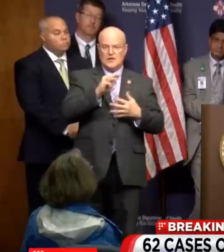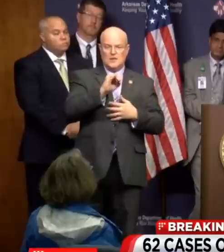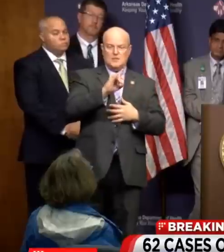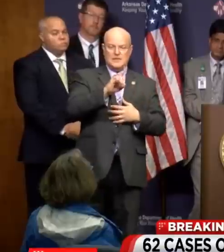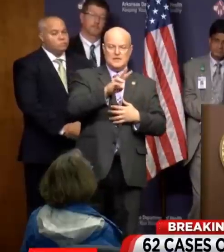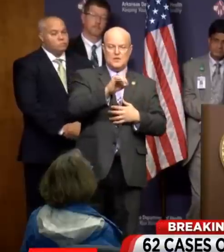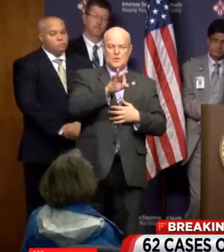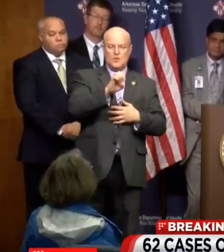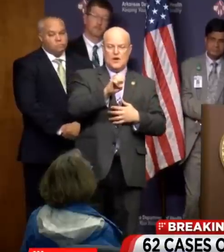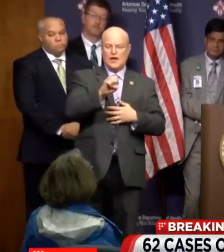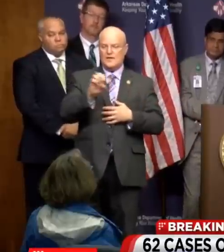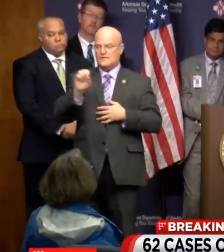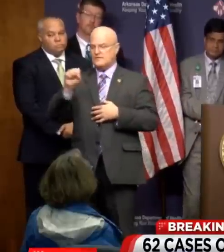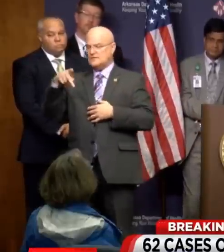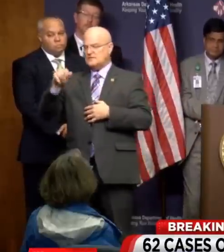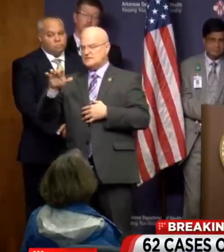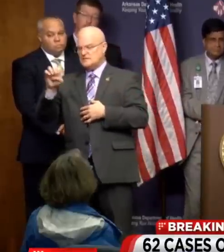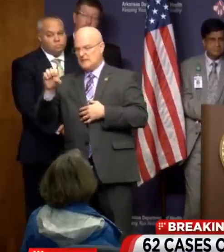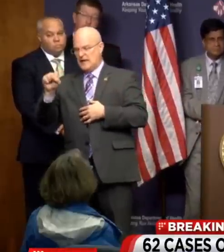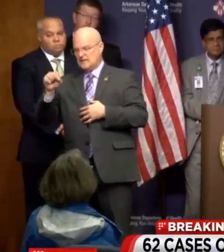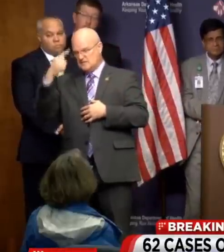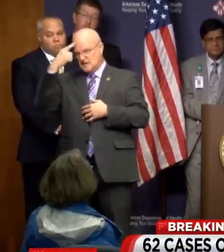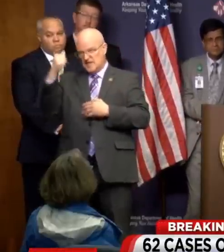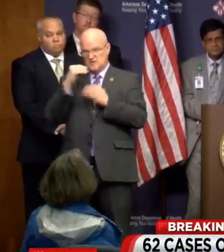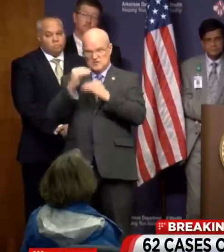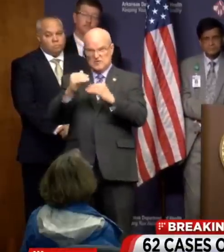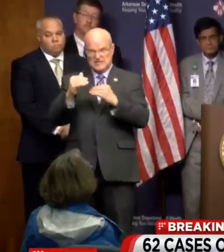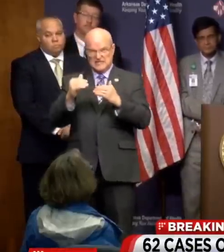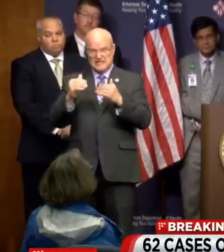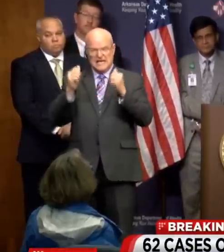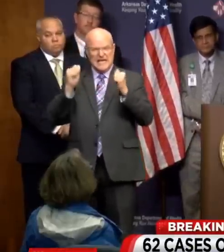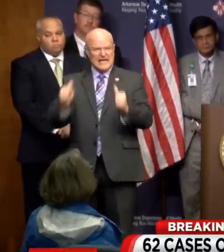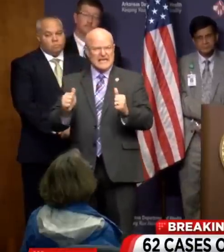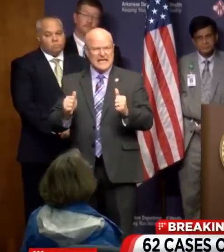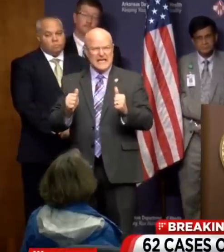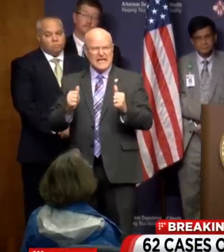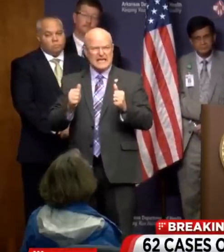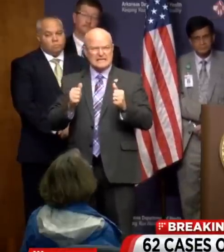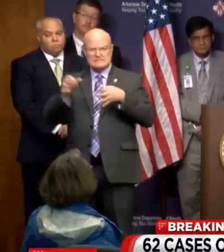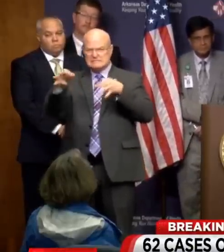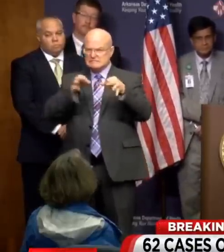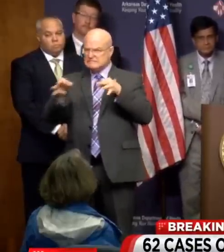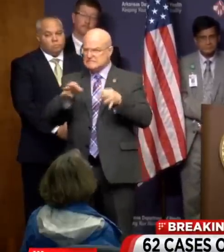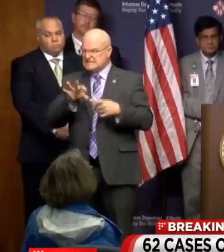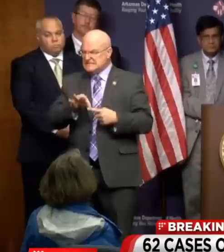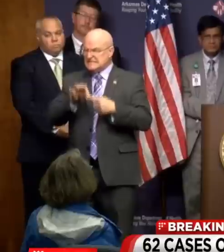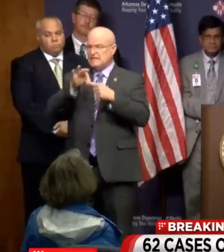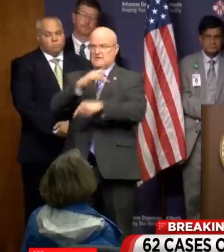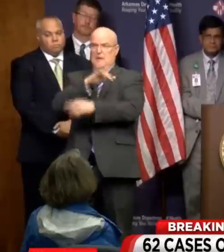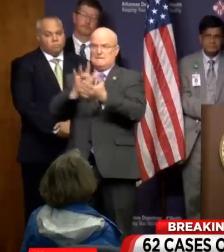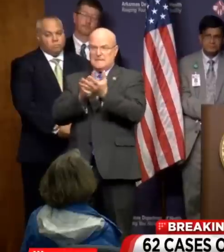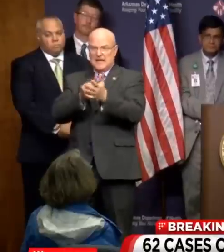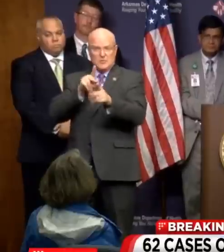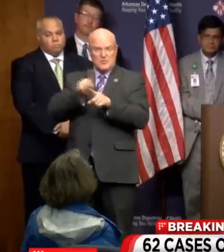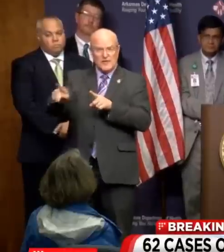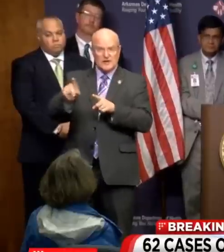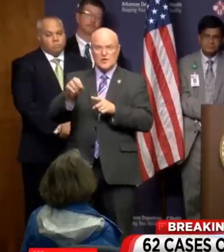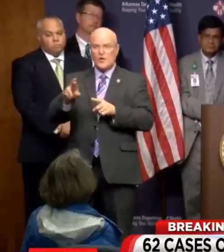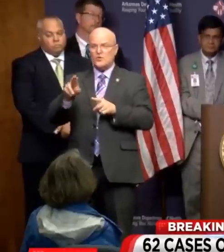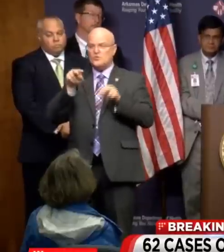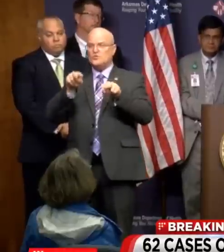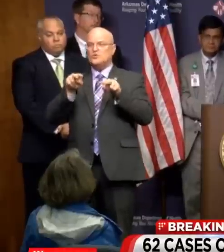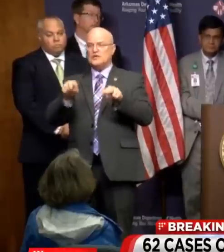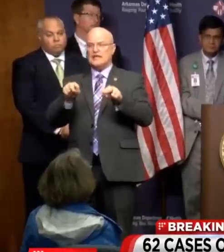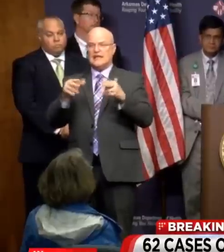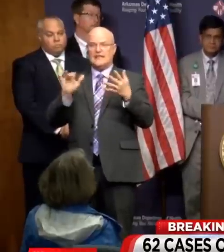midwife or their spouse in the delivery room with them because of these restrictions. Are there any exceptions for medical professionals, or are you guys